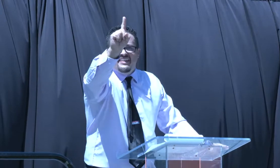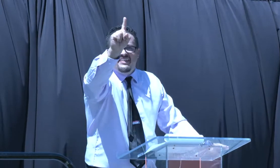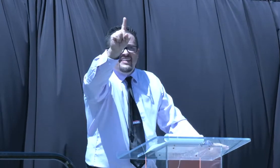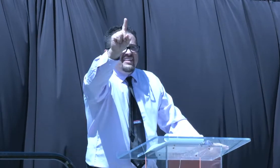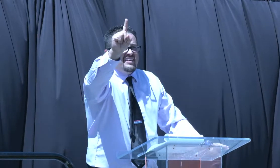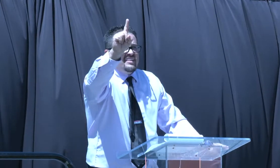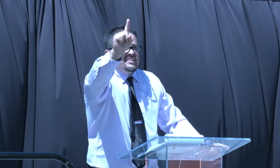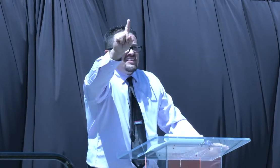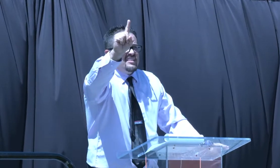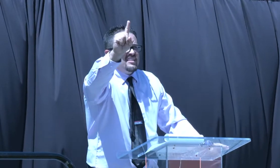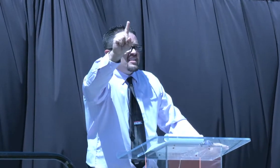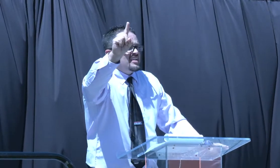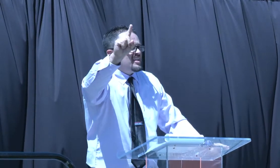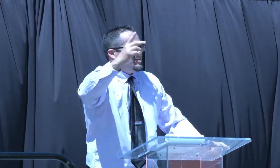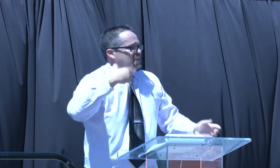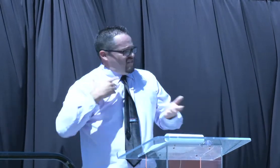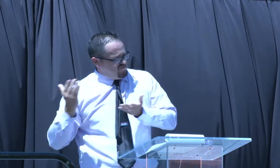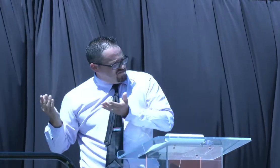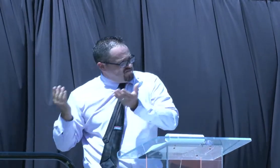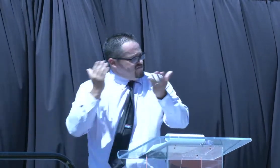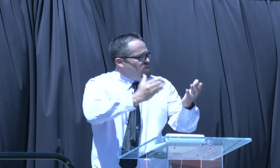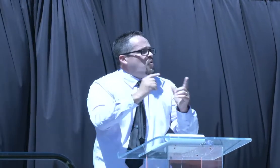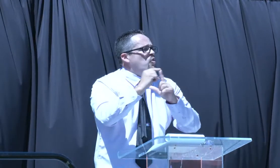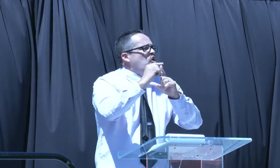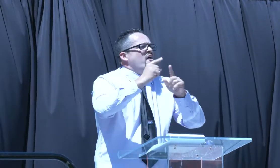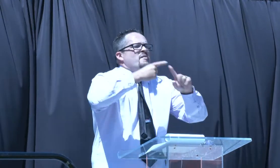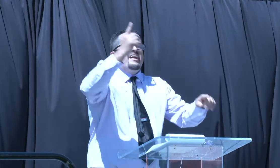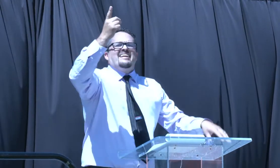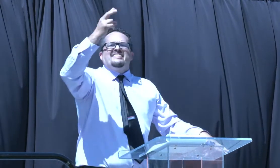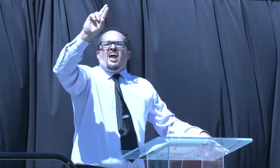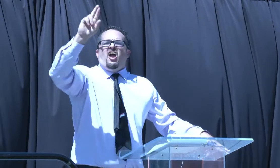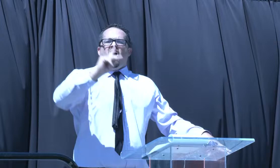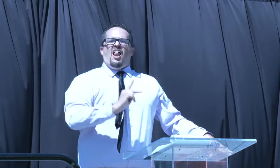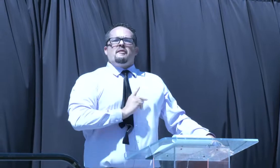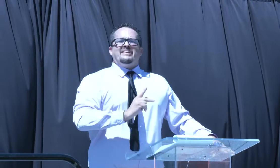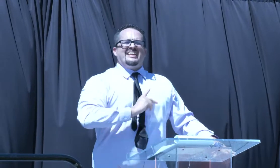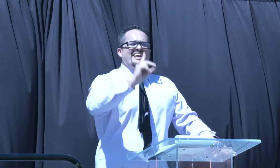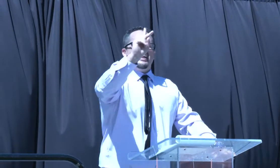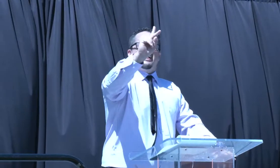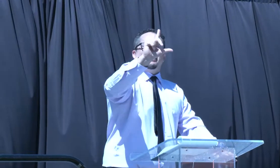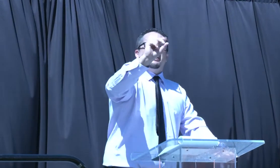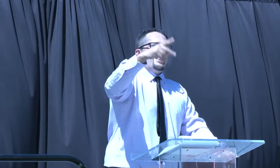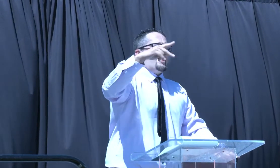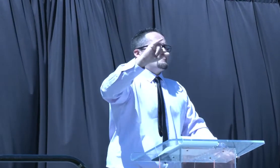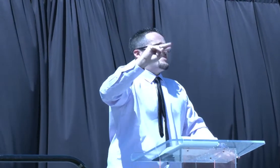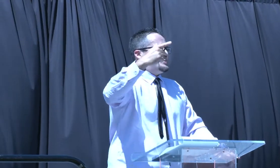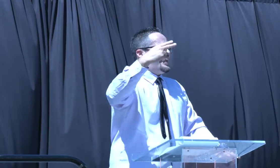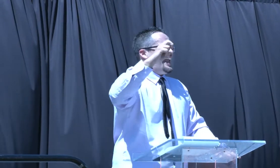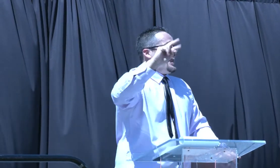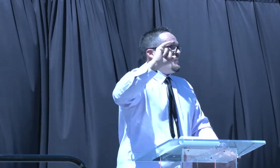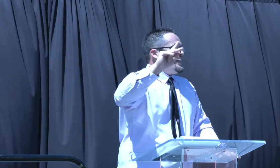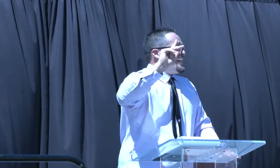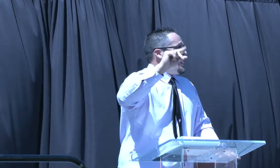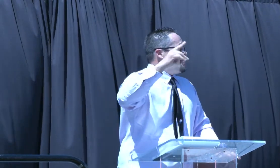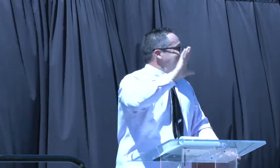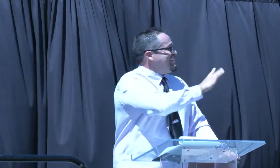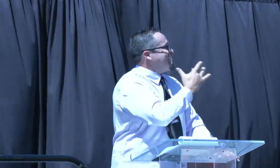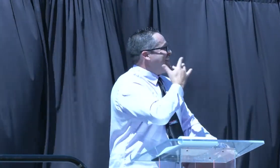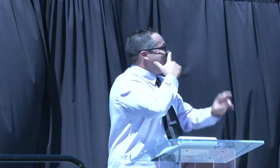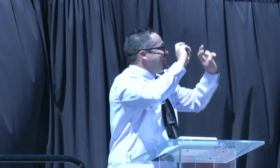And CSD is #1 for that experience. As I echo Dr. Henry Klopping's